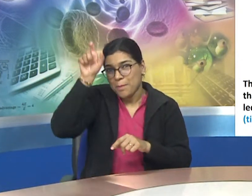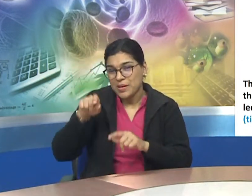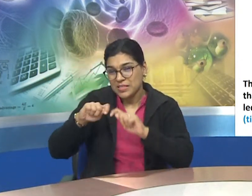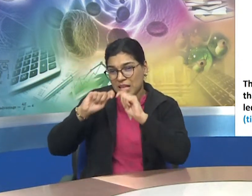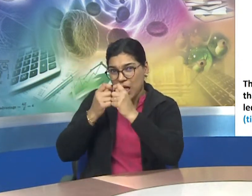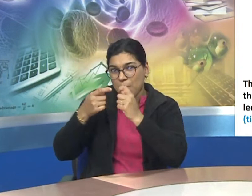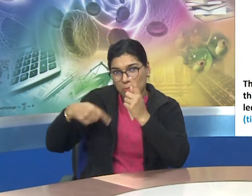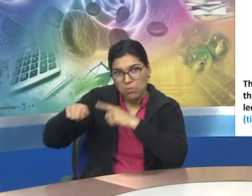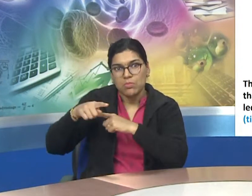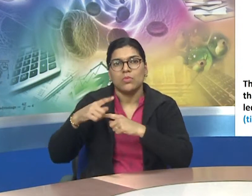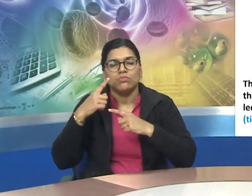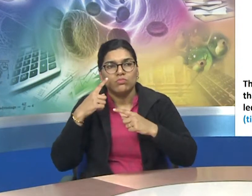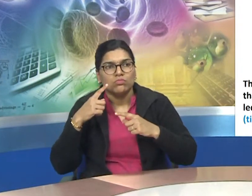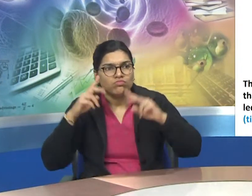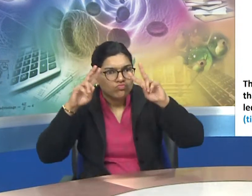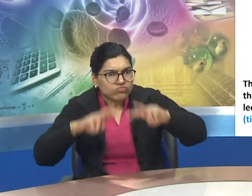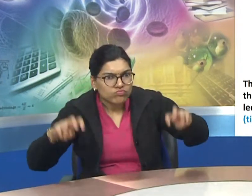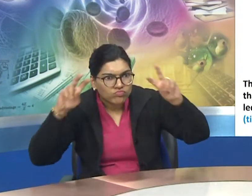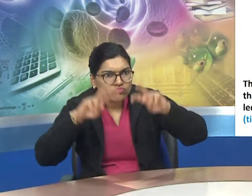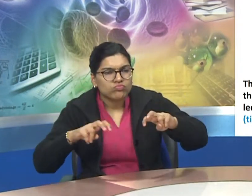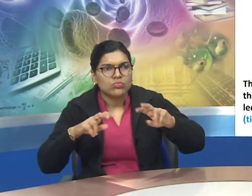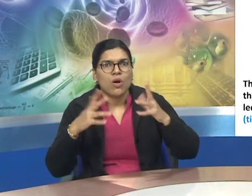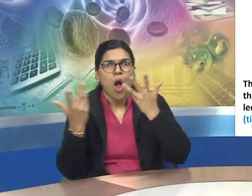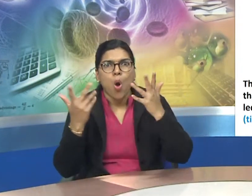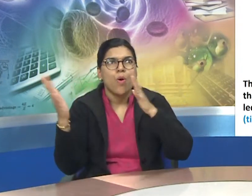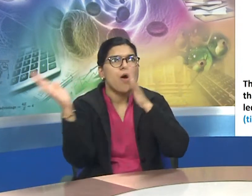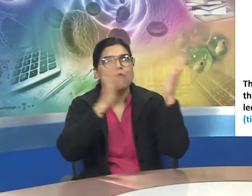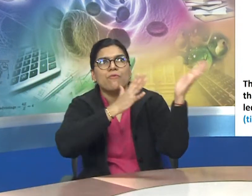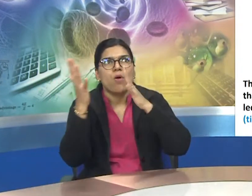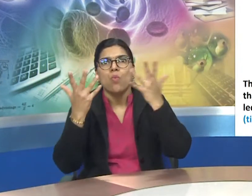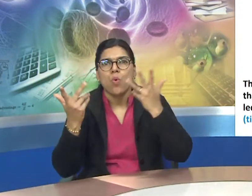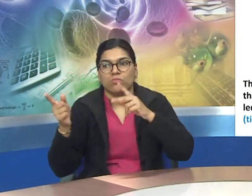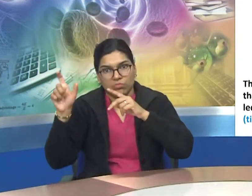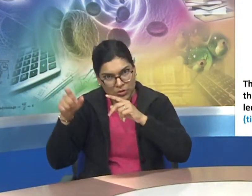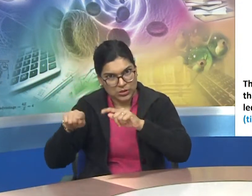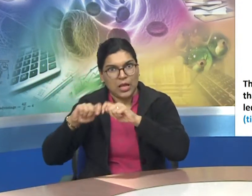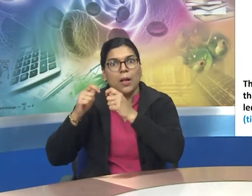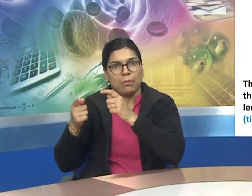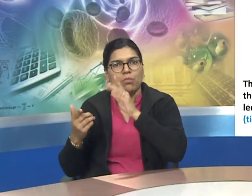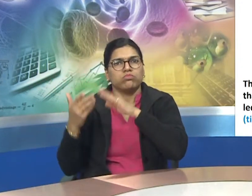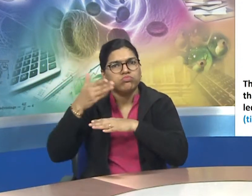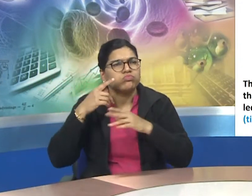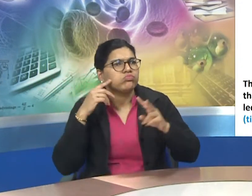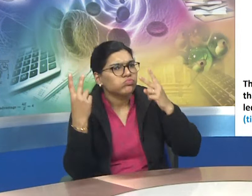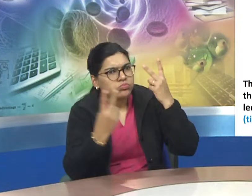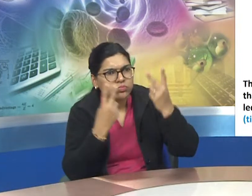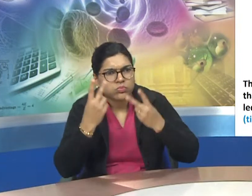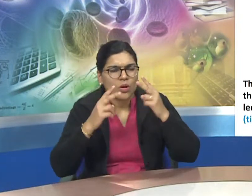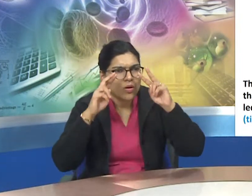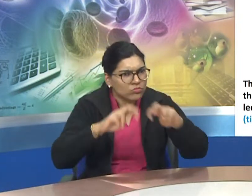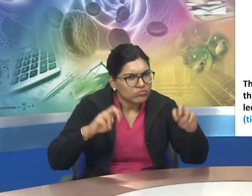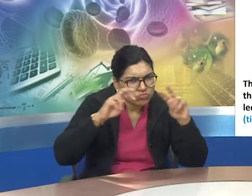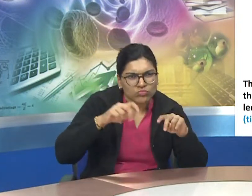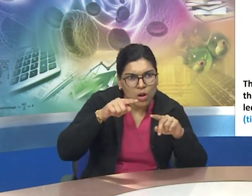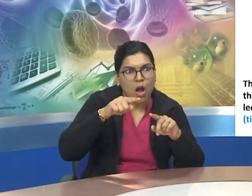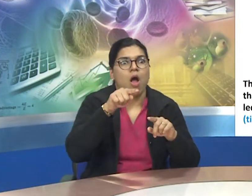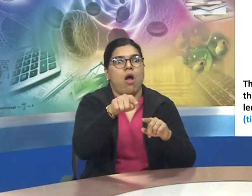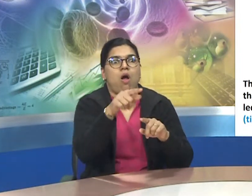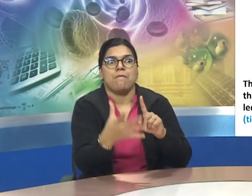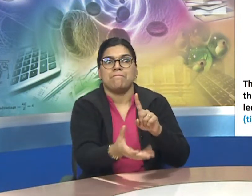can reap from the nature. Means the cleanliness which we can receive